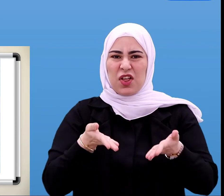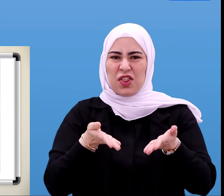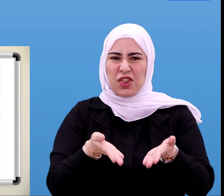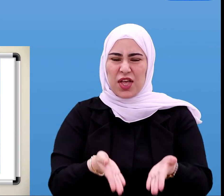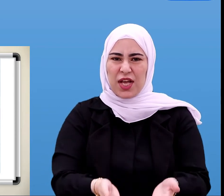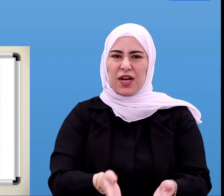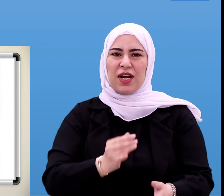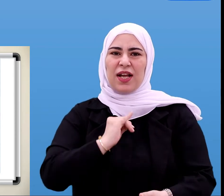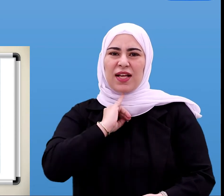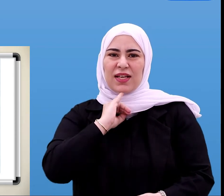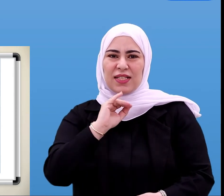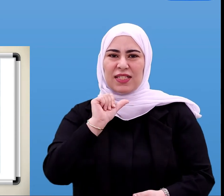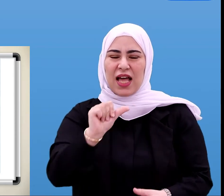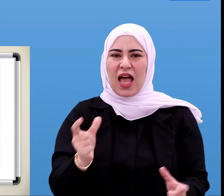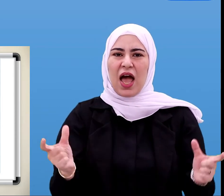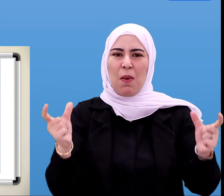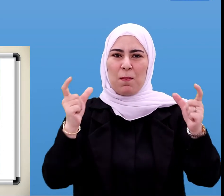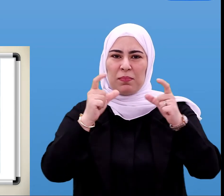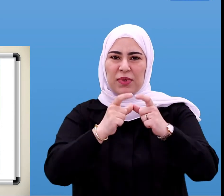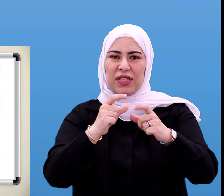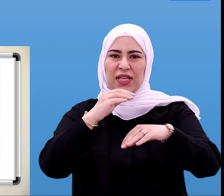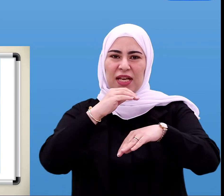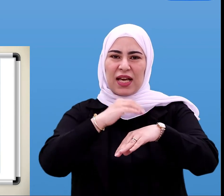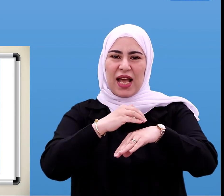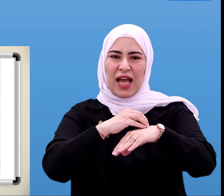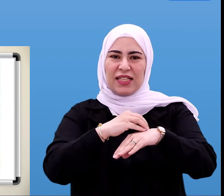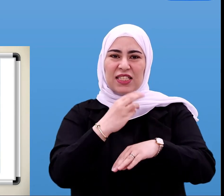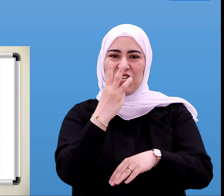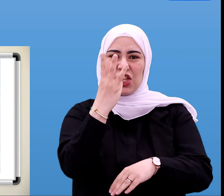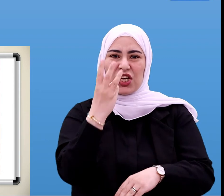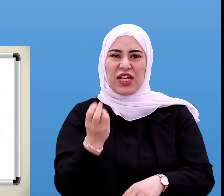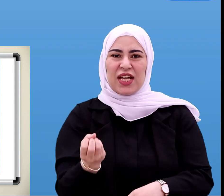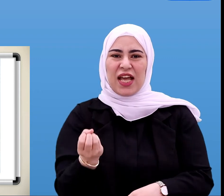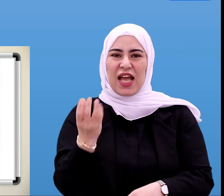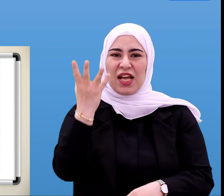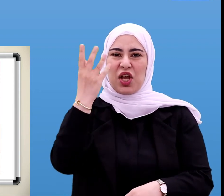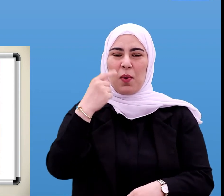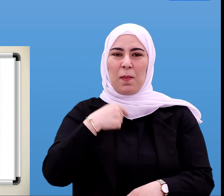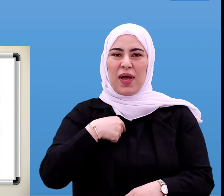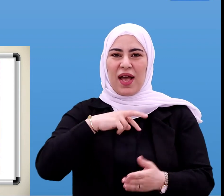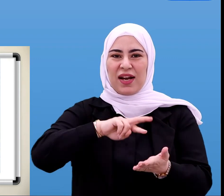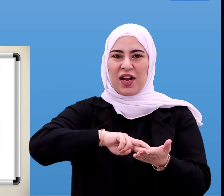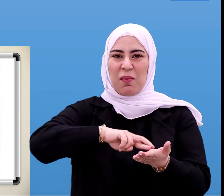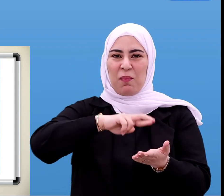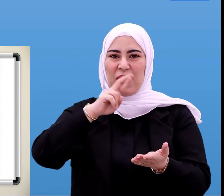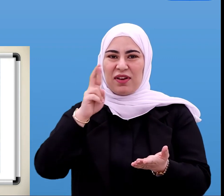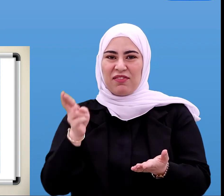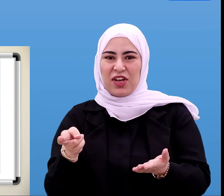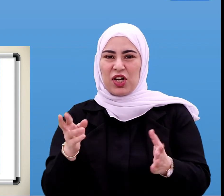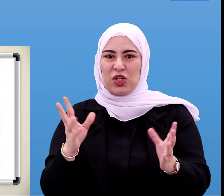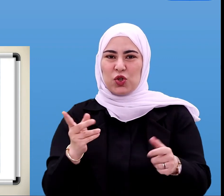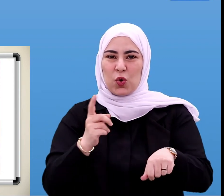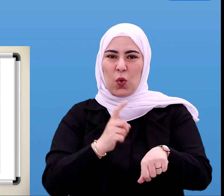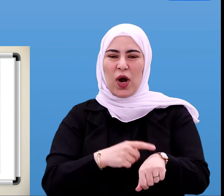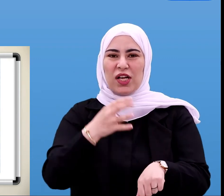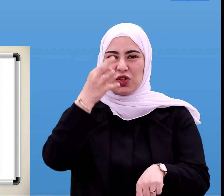at 3 a.m. So here I'm referring to a specific time at 3